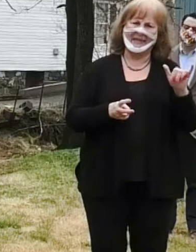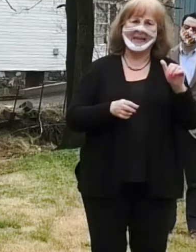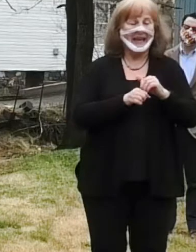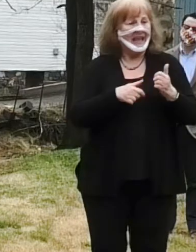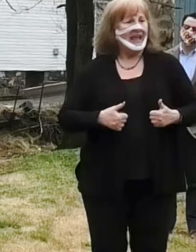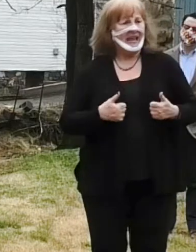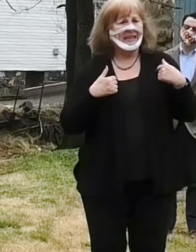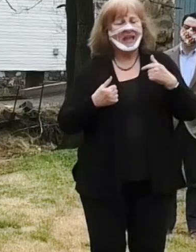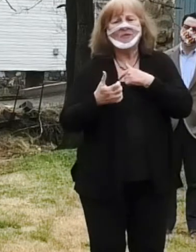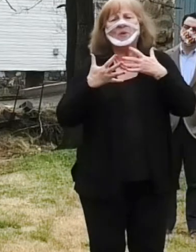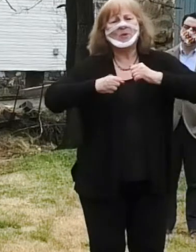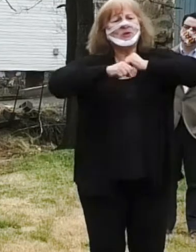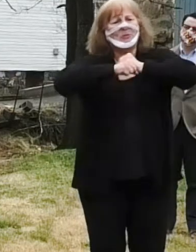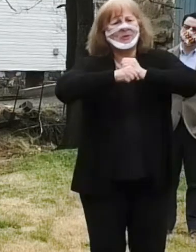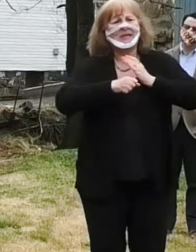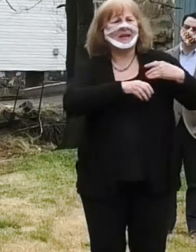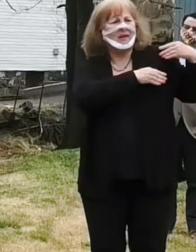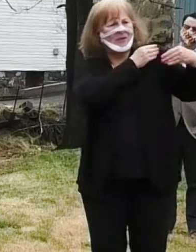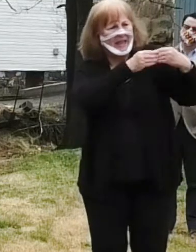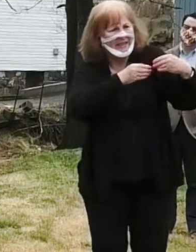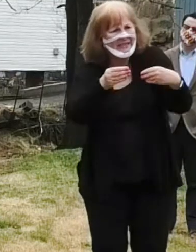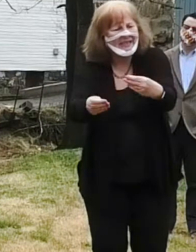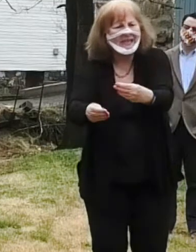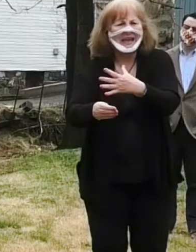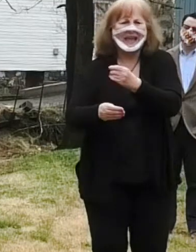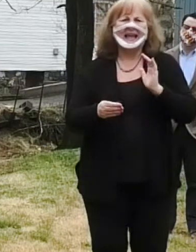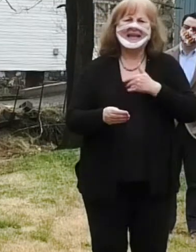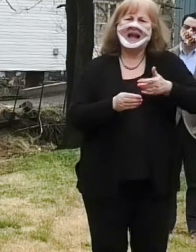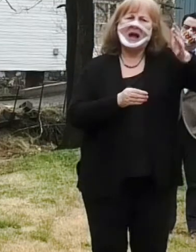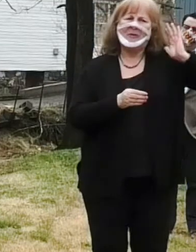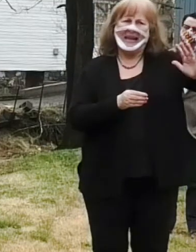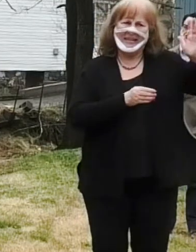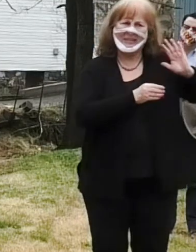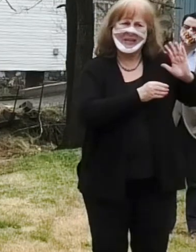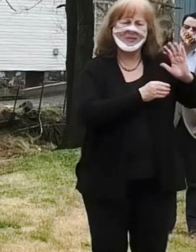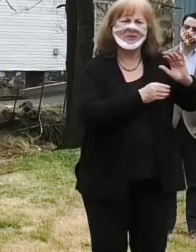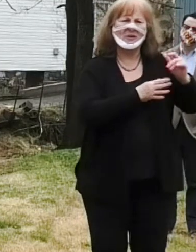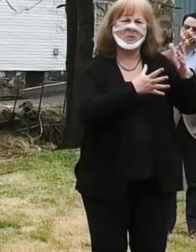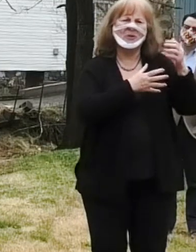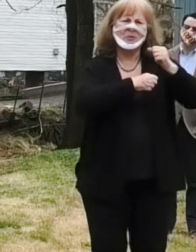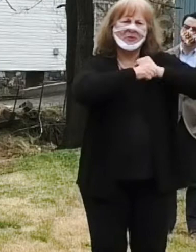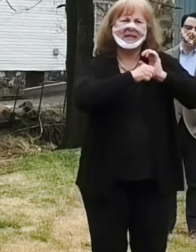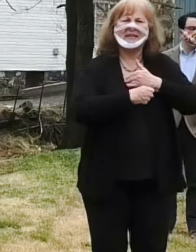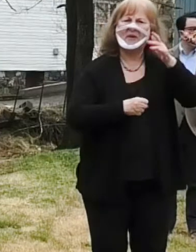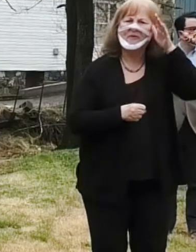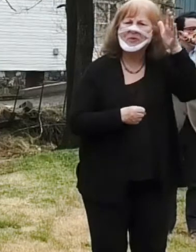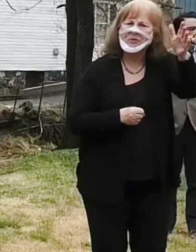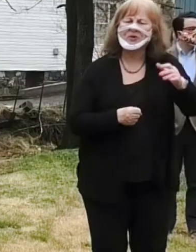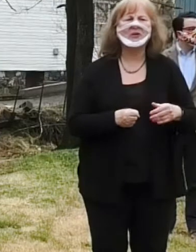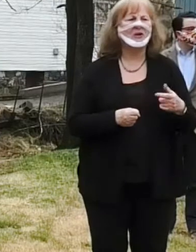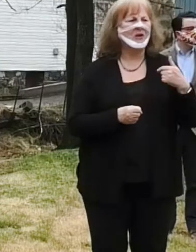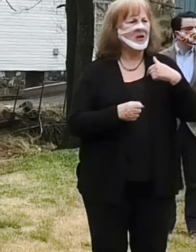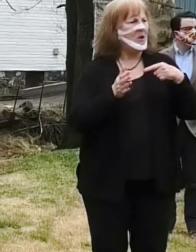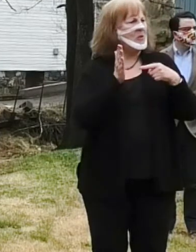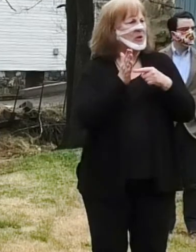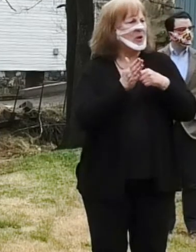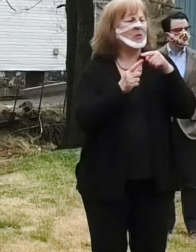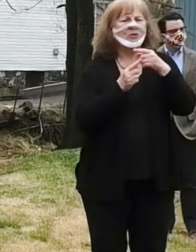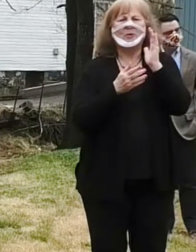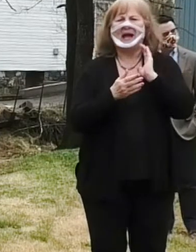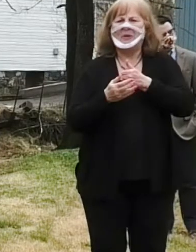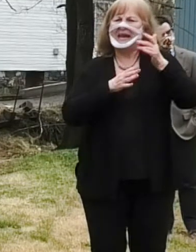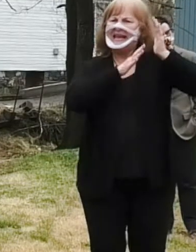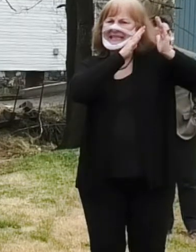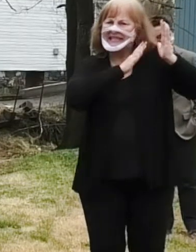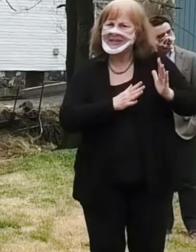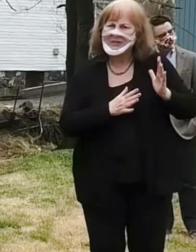life, we want to protect our legacy and our ancestry to protect our future. We owe it to both our